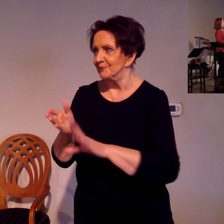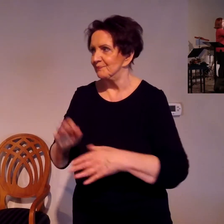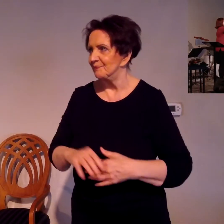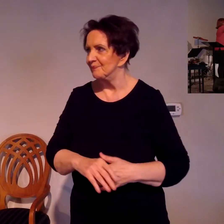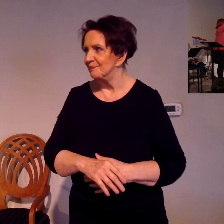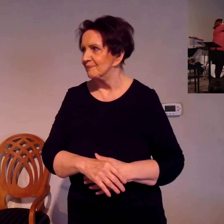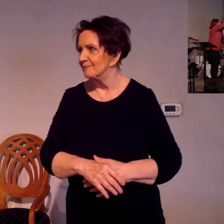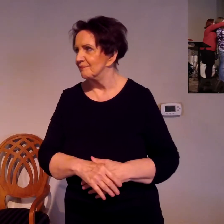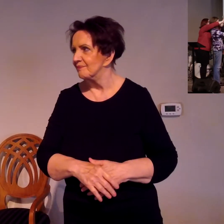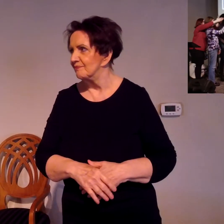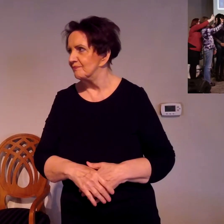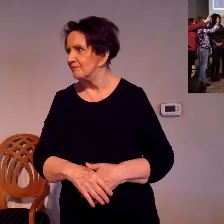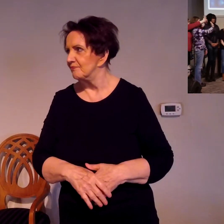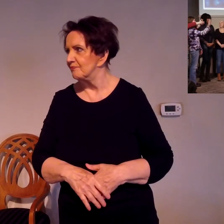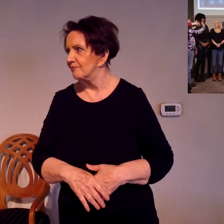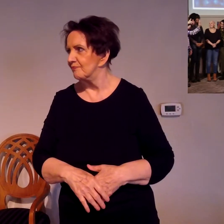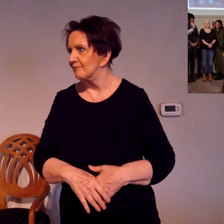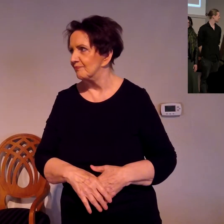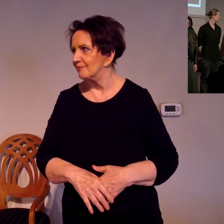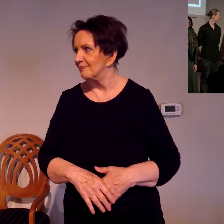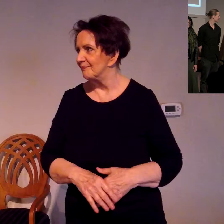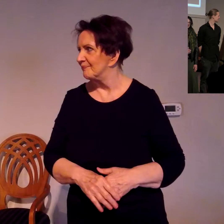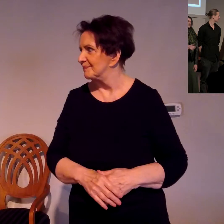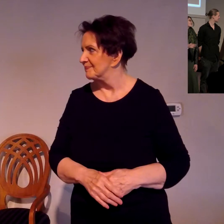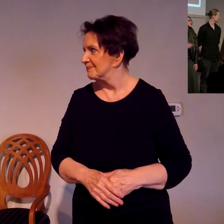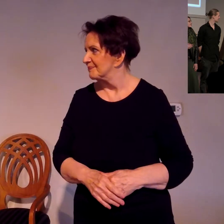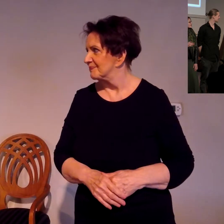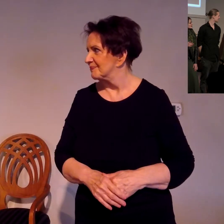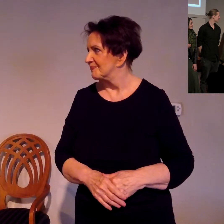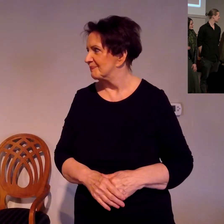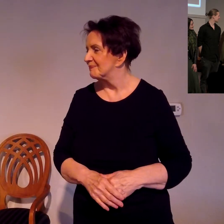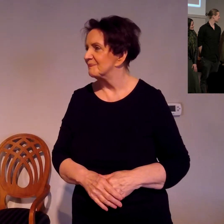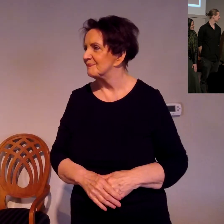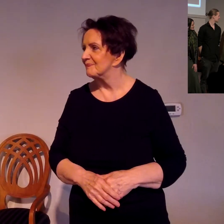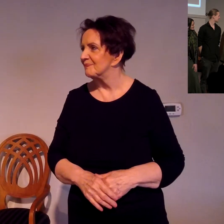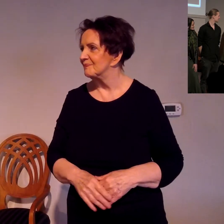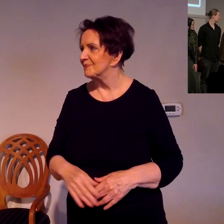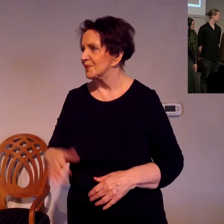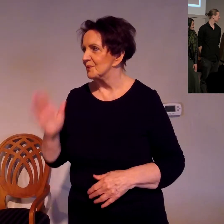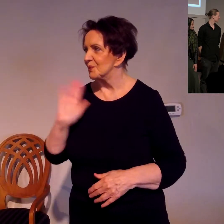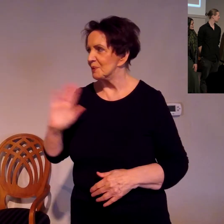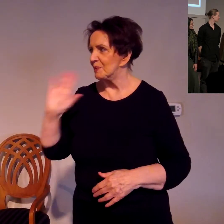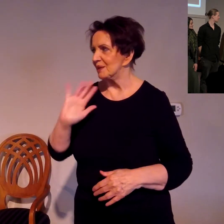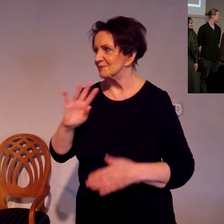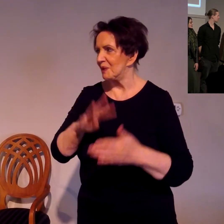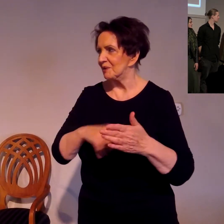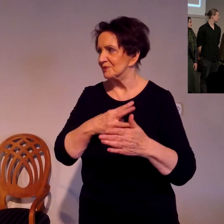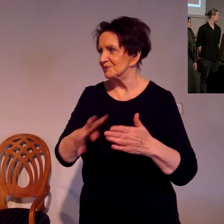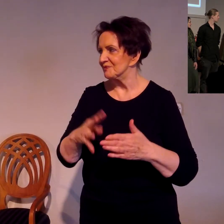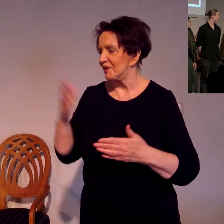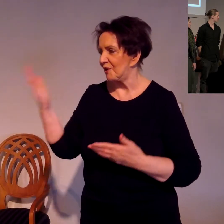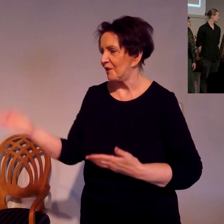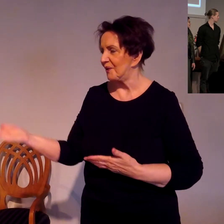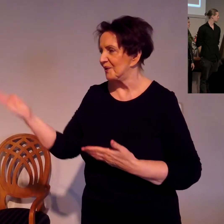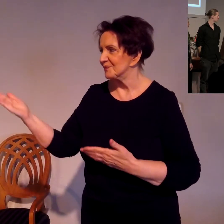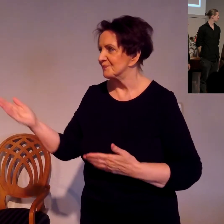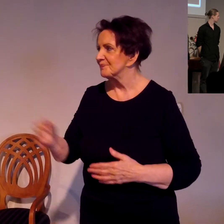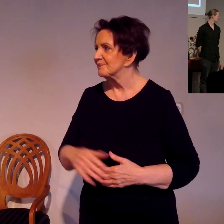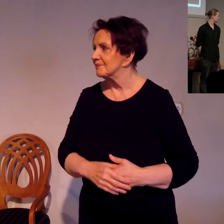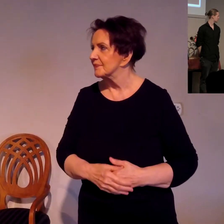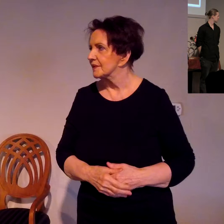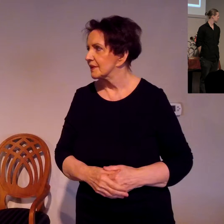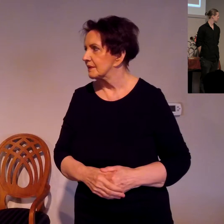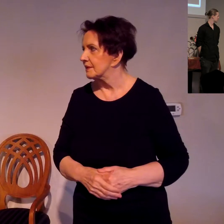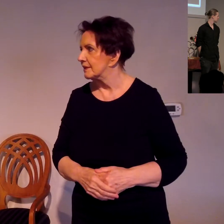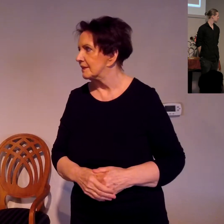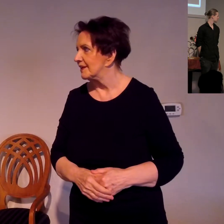okay? Jeremy, you get to be her past patterns here, okay? Stand right behind here, her past patterns, okay. Now you are all the voices